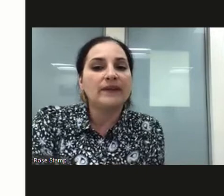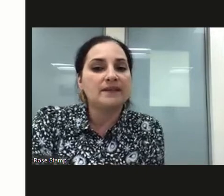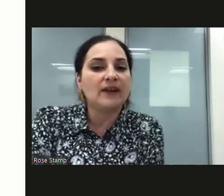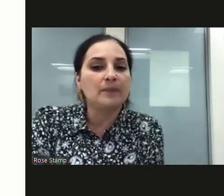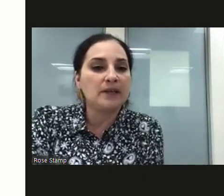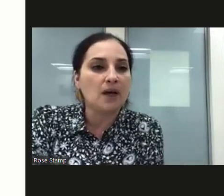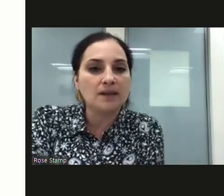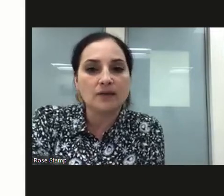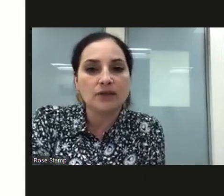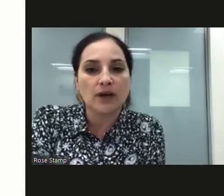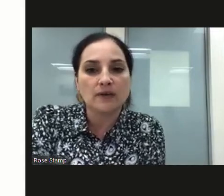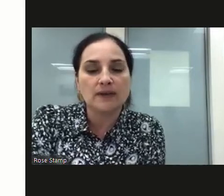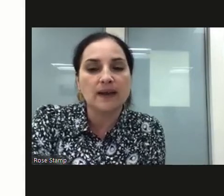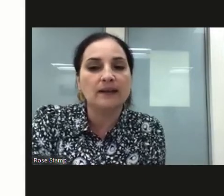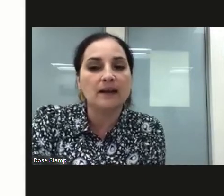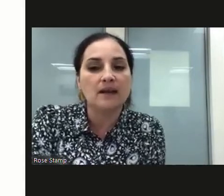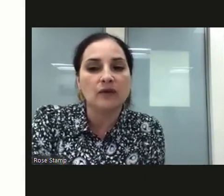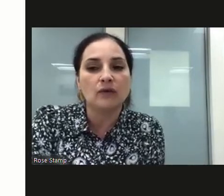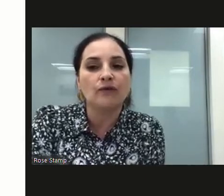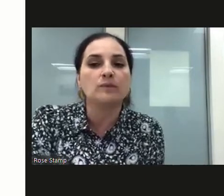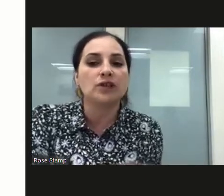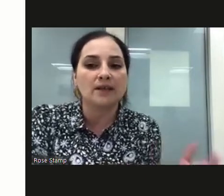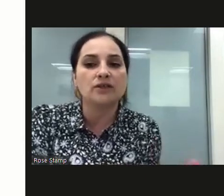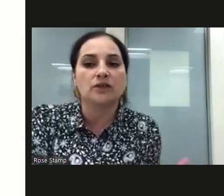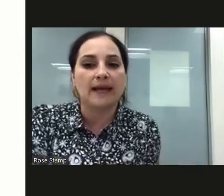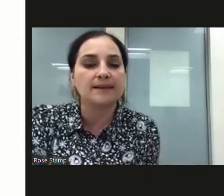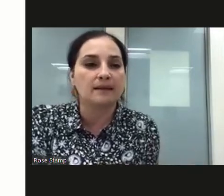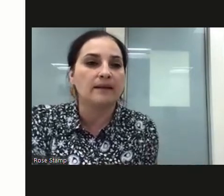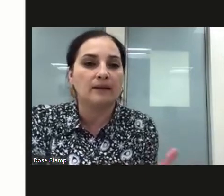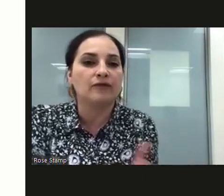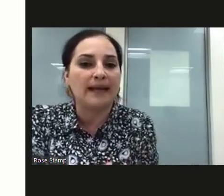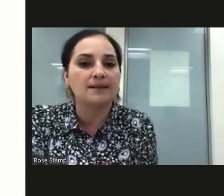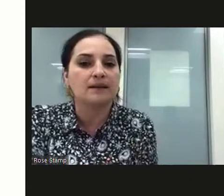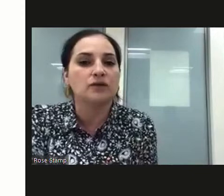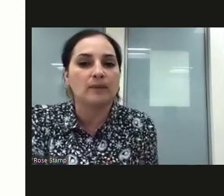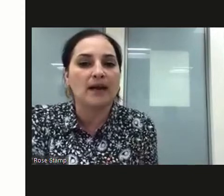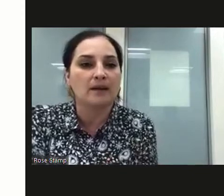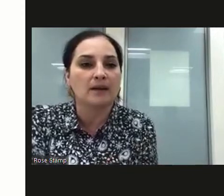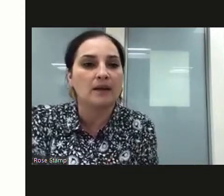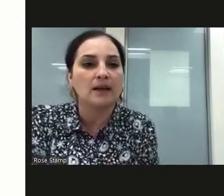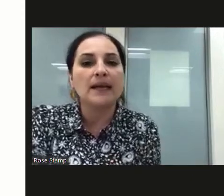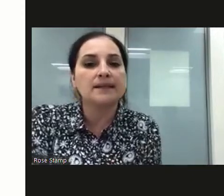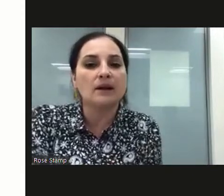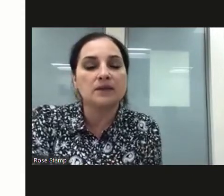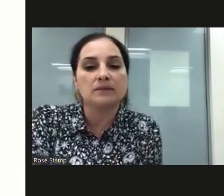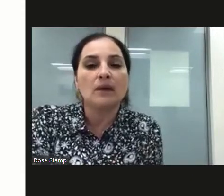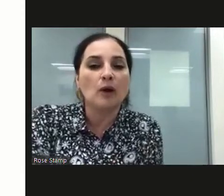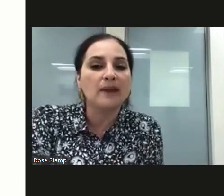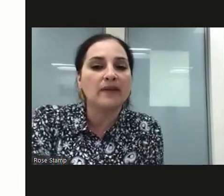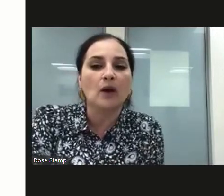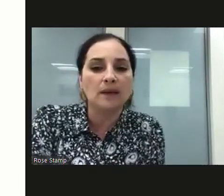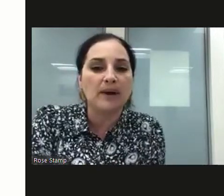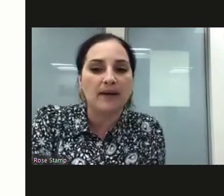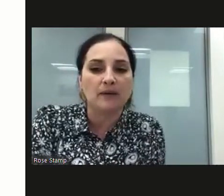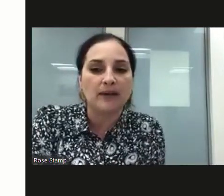What this development also shows is that the linear view from gesture to lexical and then from lexical to grammatical is not probably